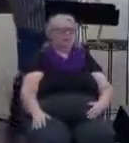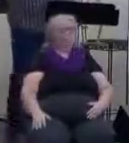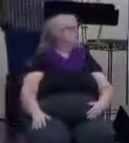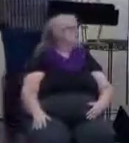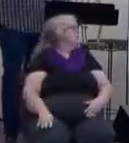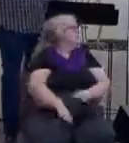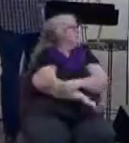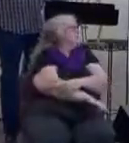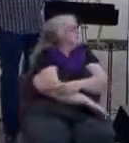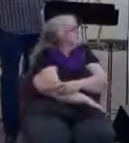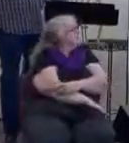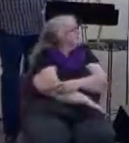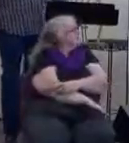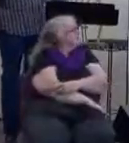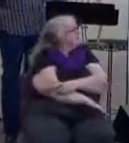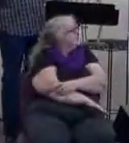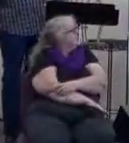think Pat's got that up there.